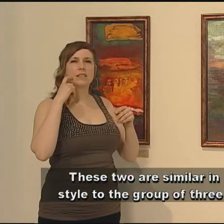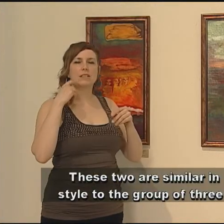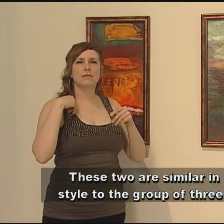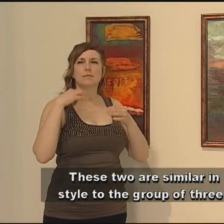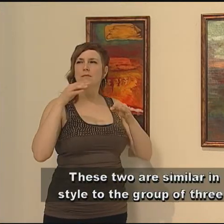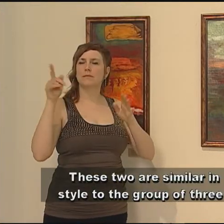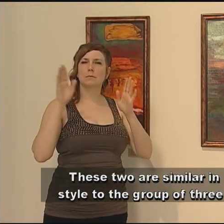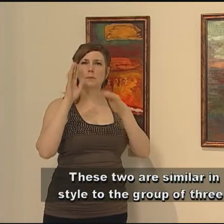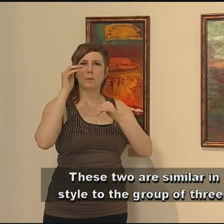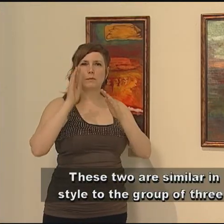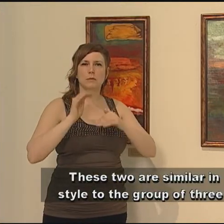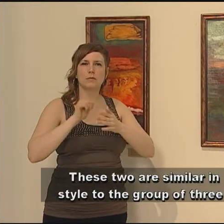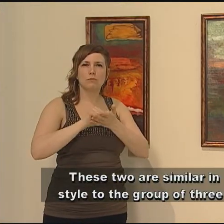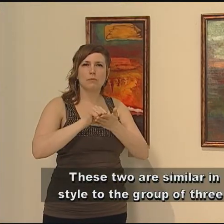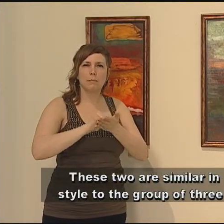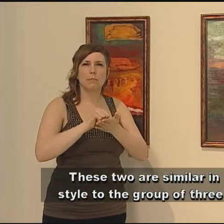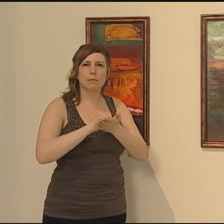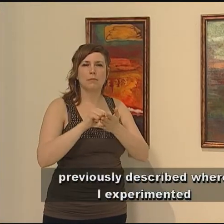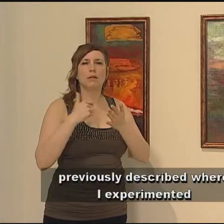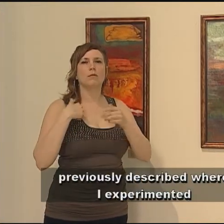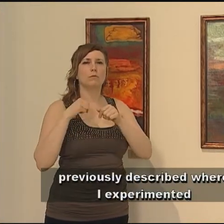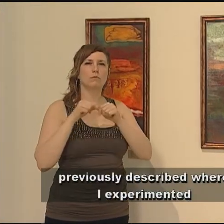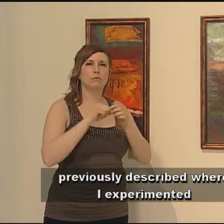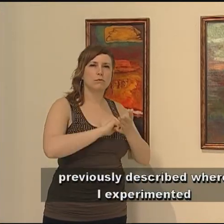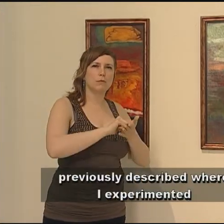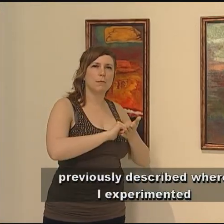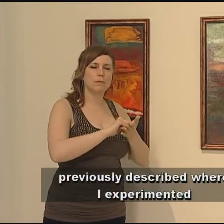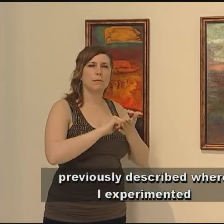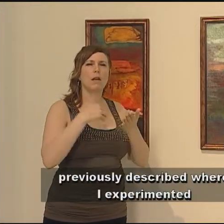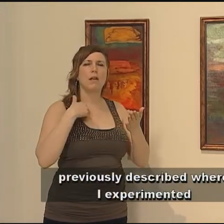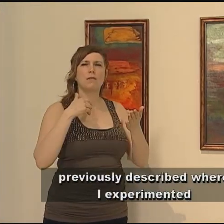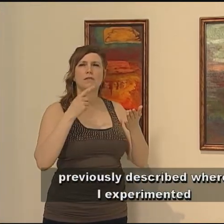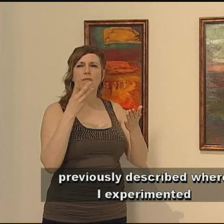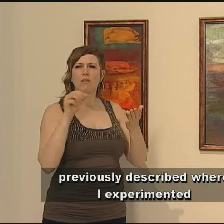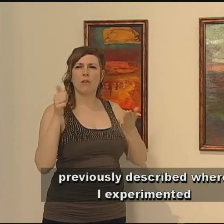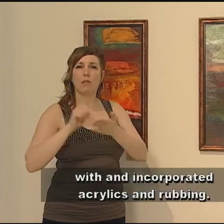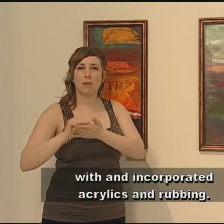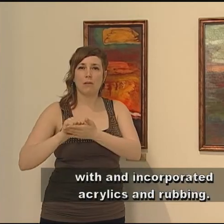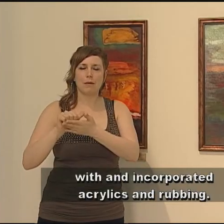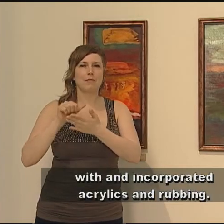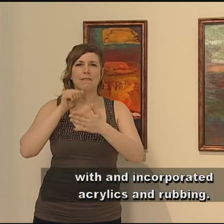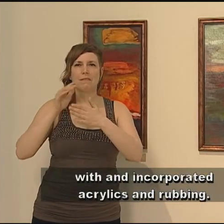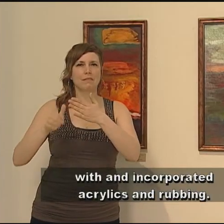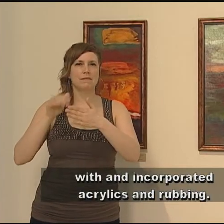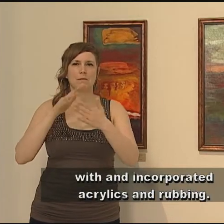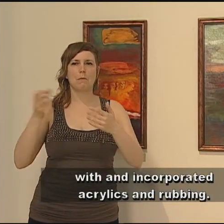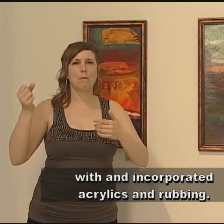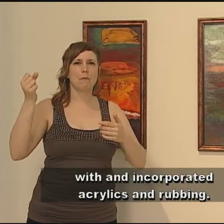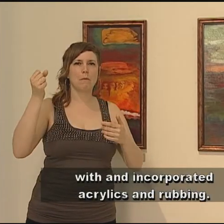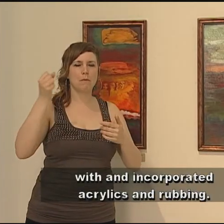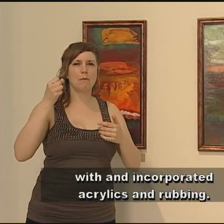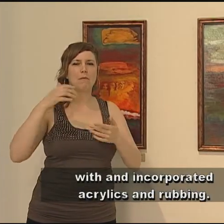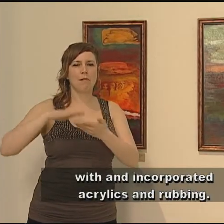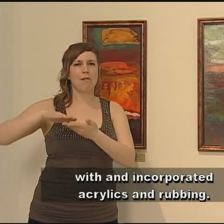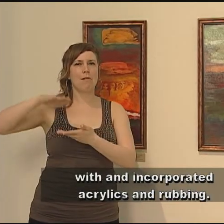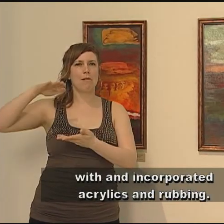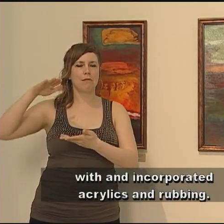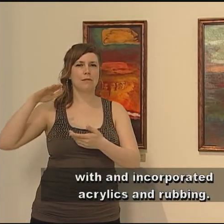These two are similar in style to the group of three I previously described, where I experimented with and incorporated acrylics and